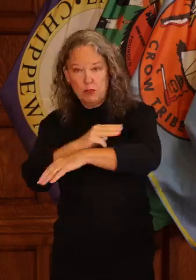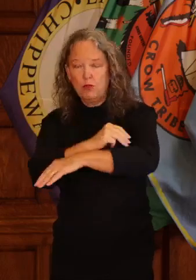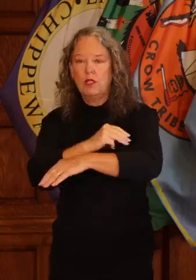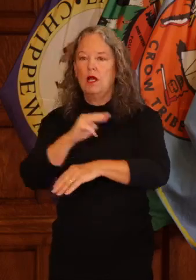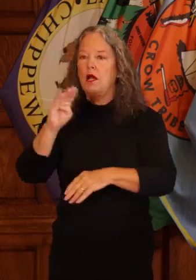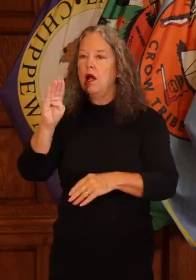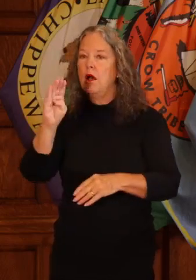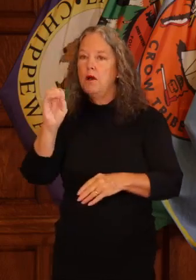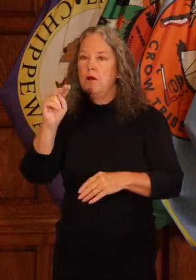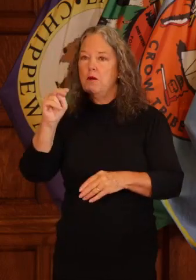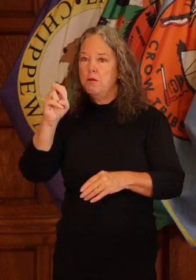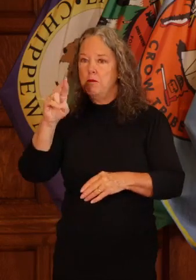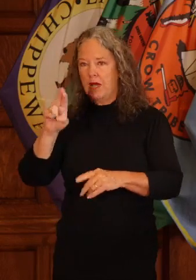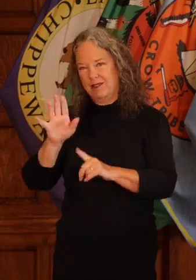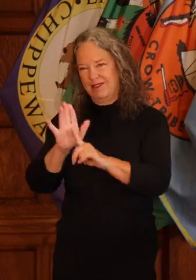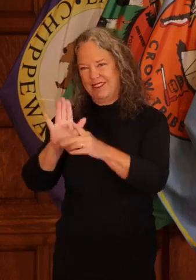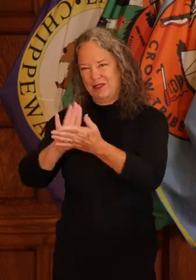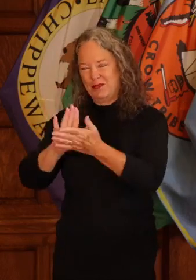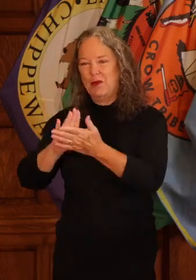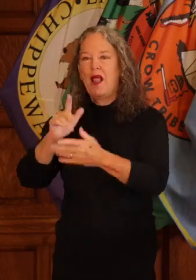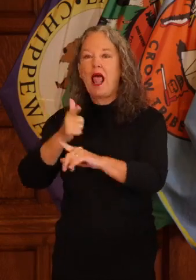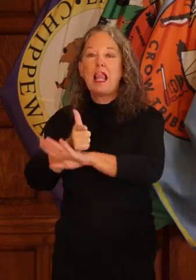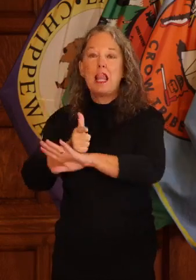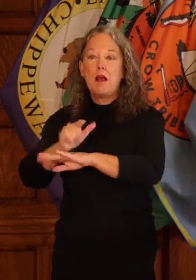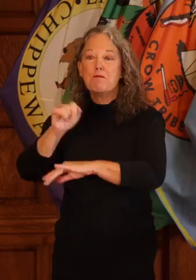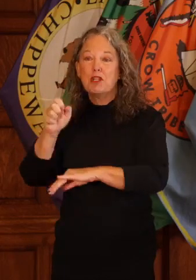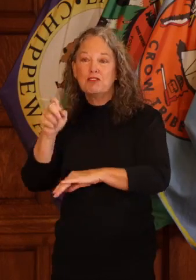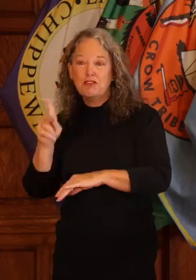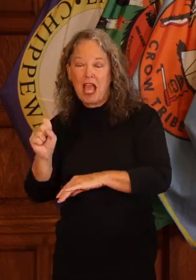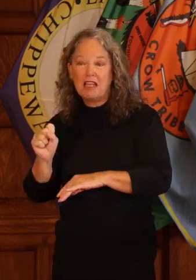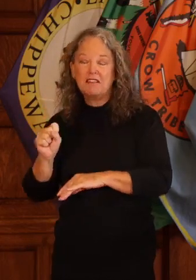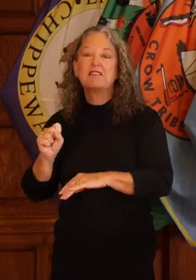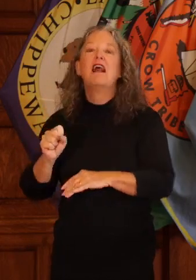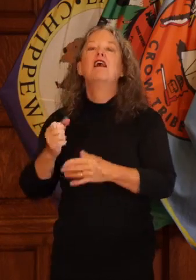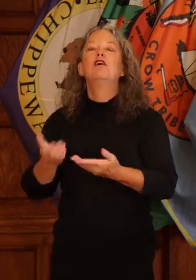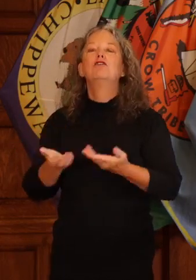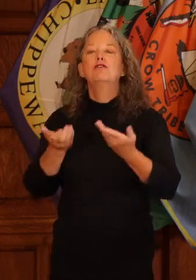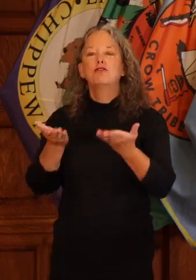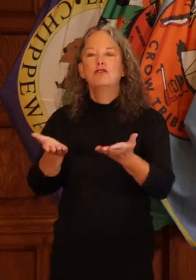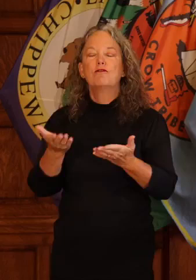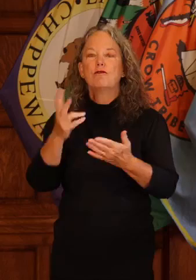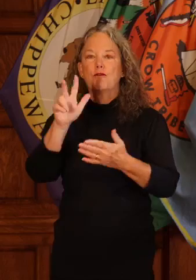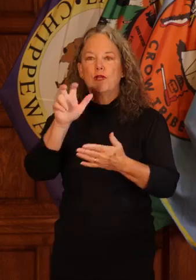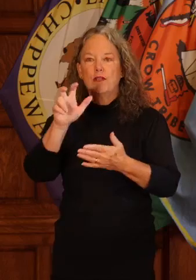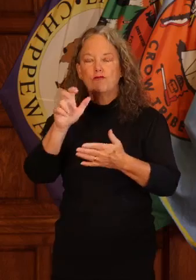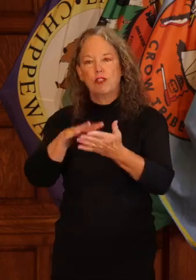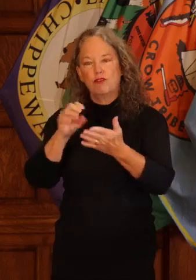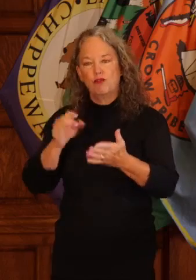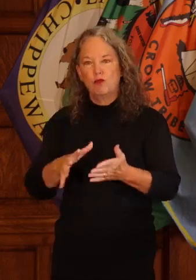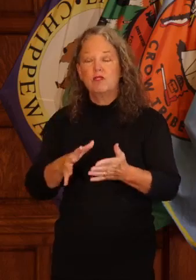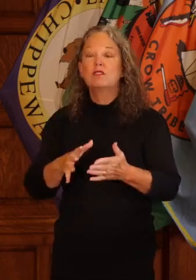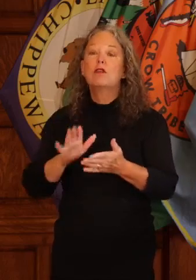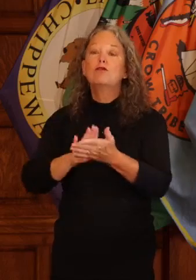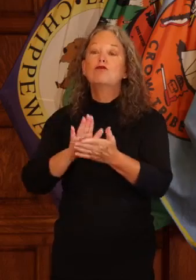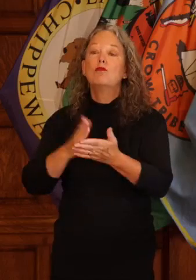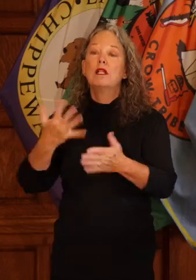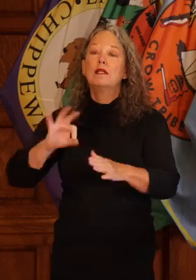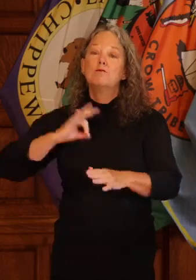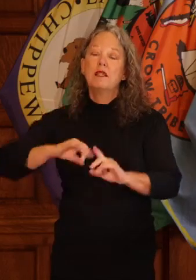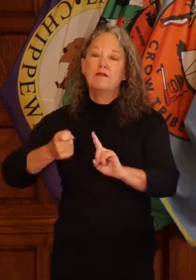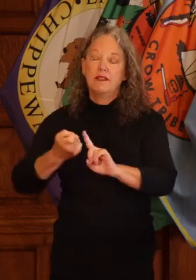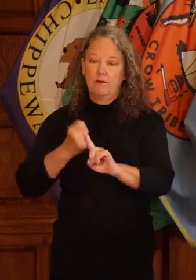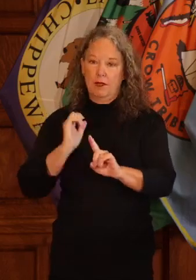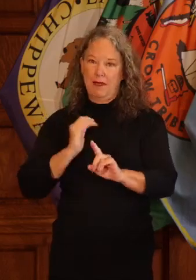Bonner, home of the Lumberjacks, serves just over 300 students. And the school has benefited from